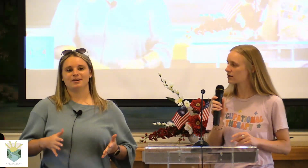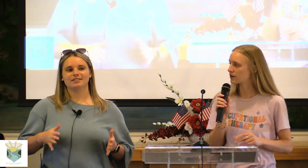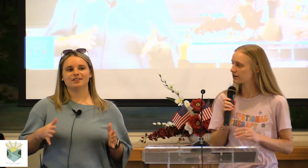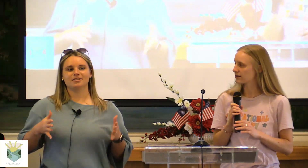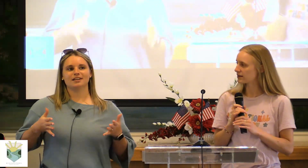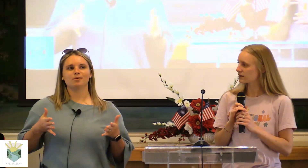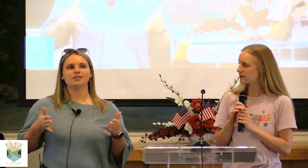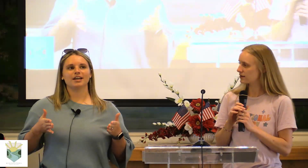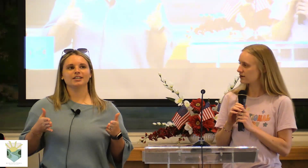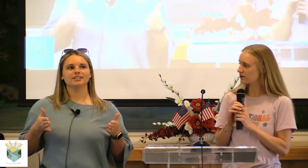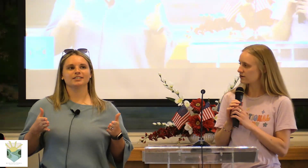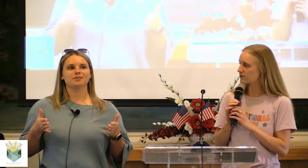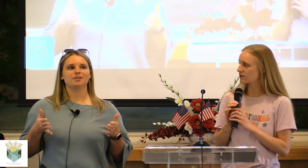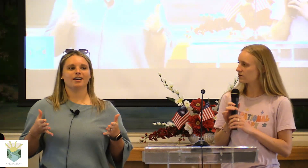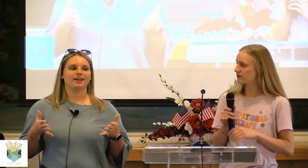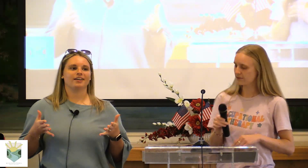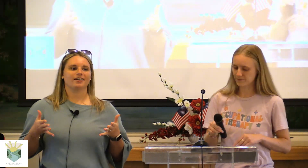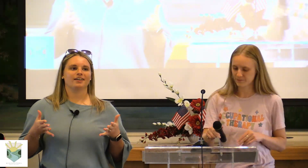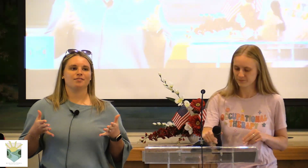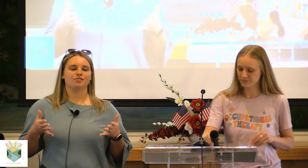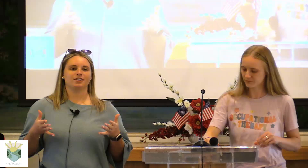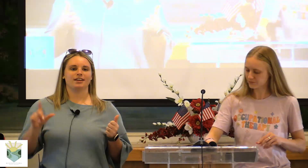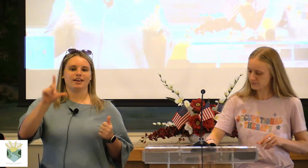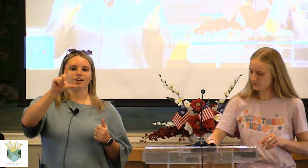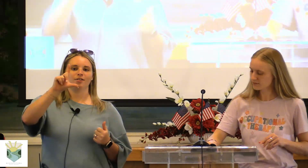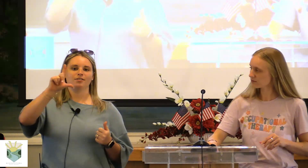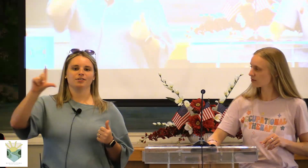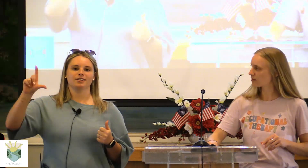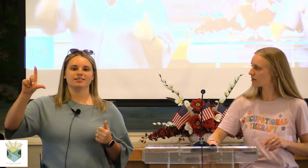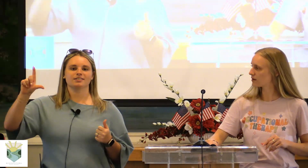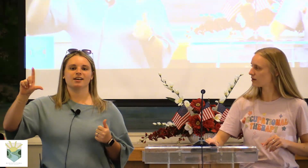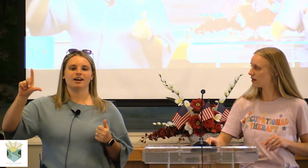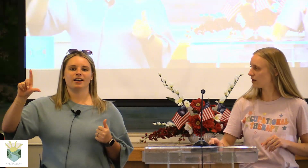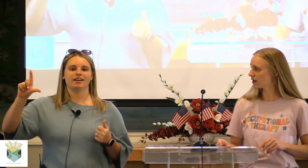on the double letter. So like for an L, you're gonna slide.